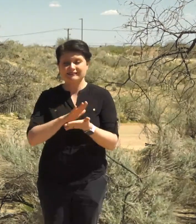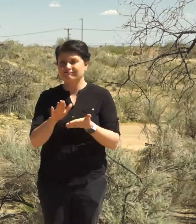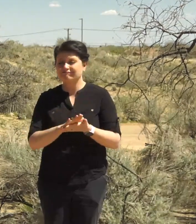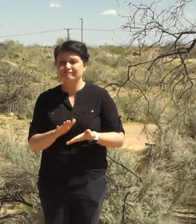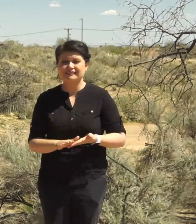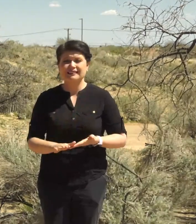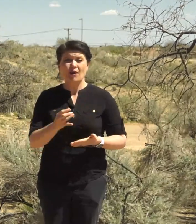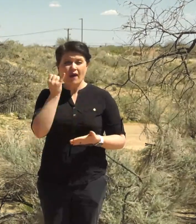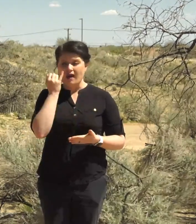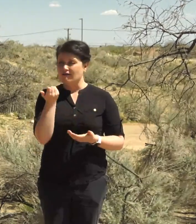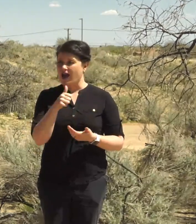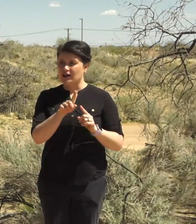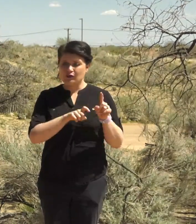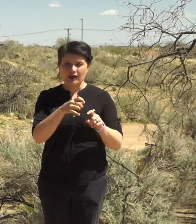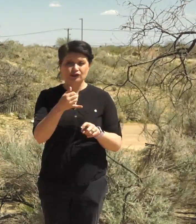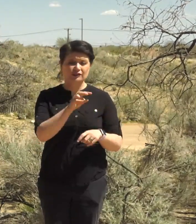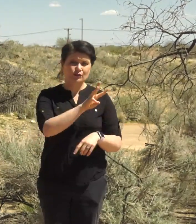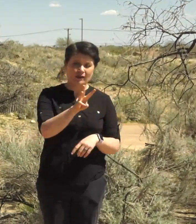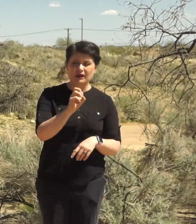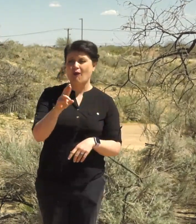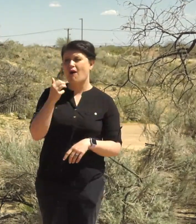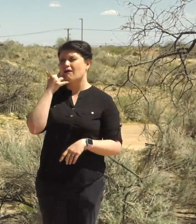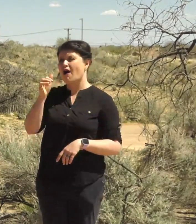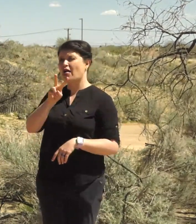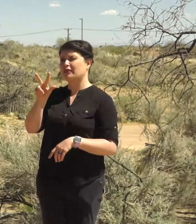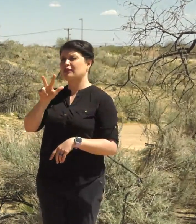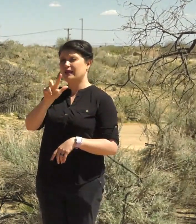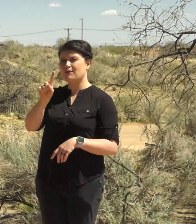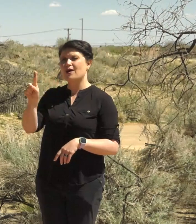website, or you can call 311. Thank you.